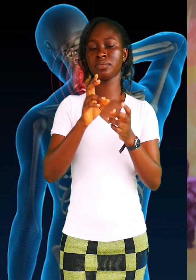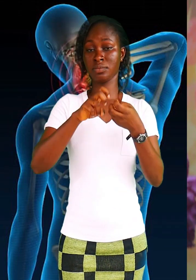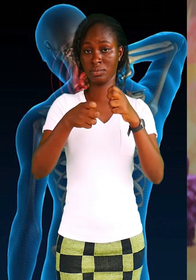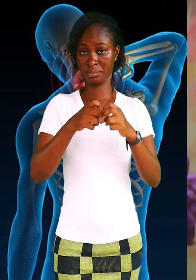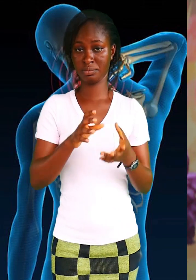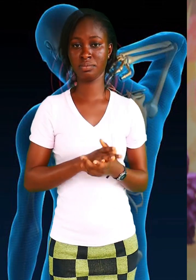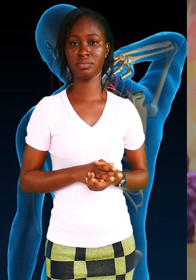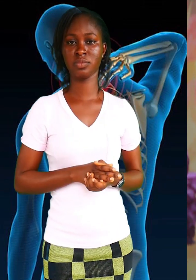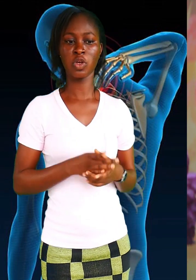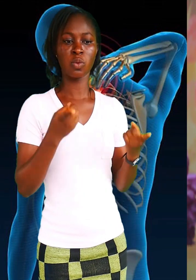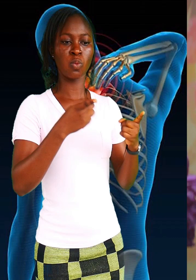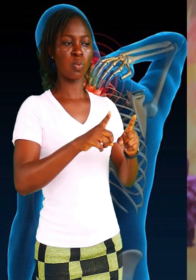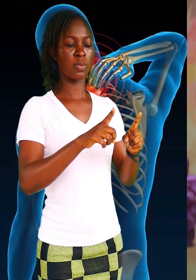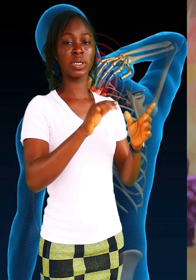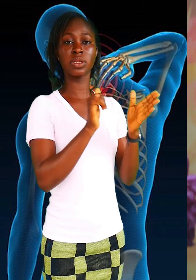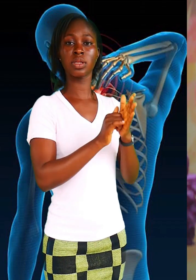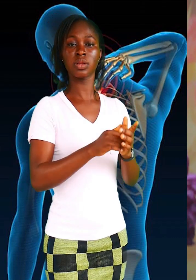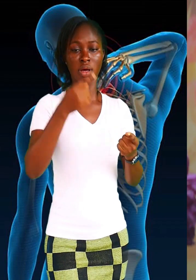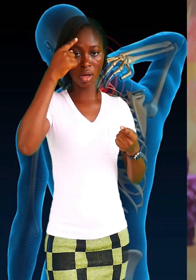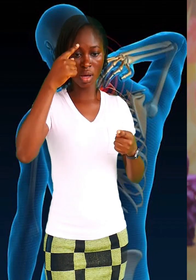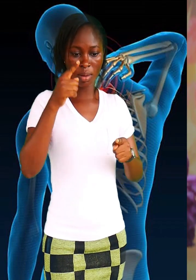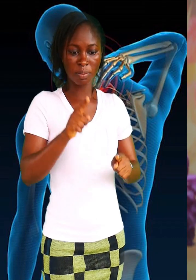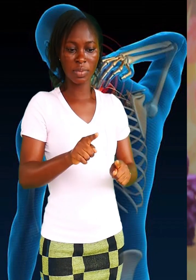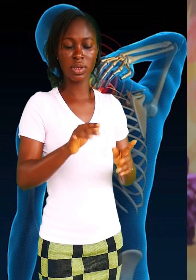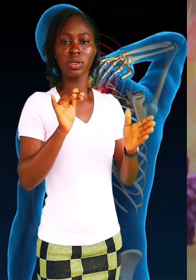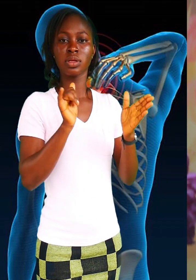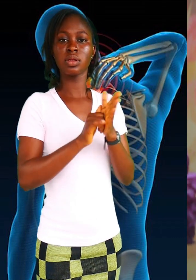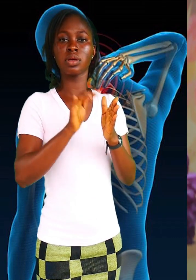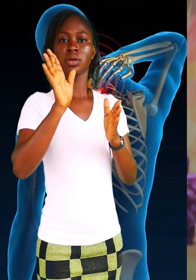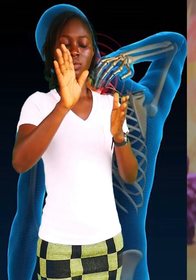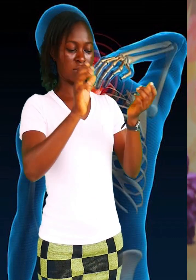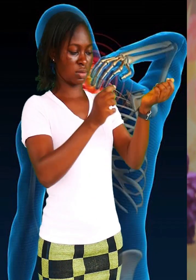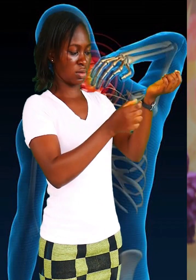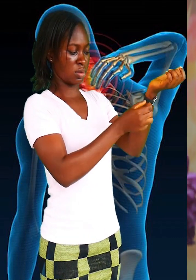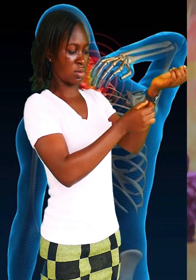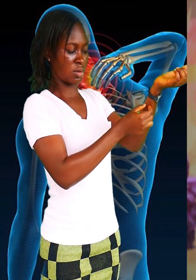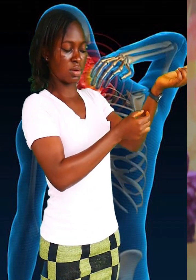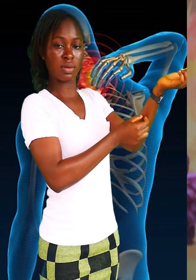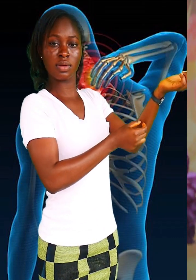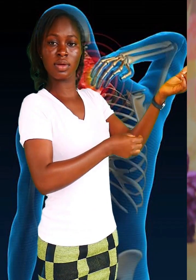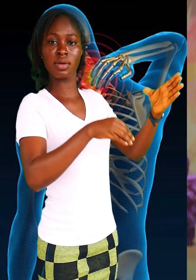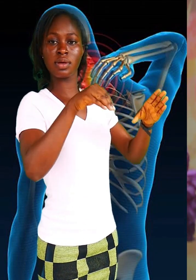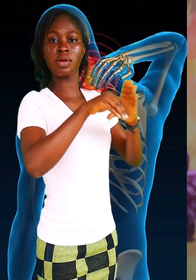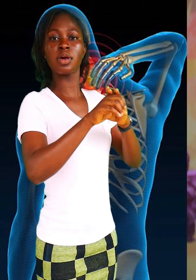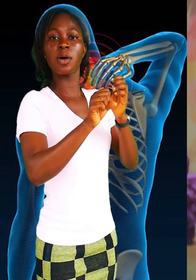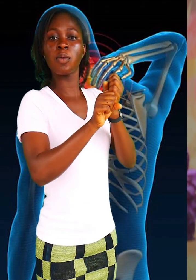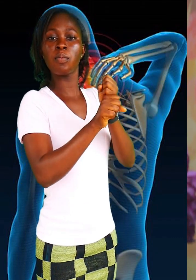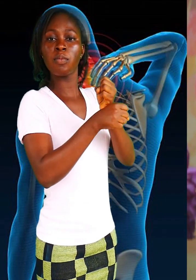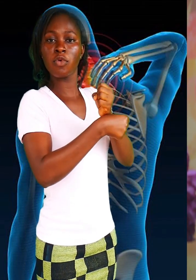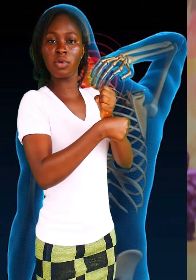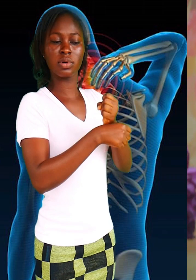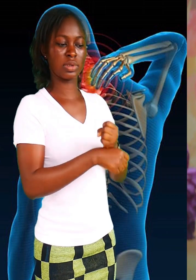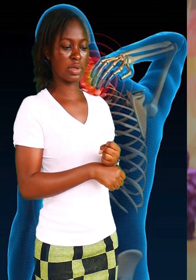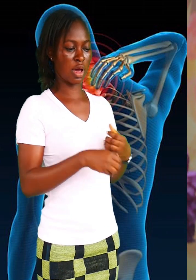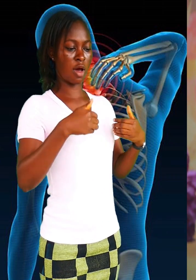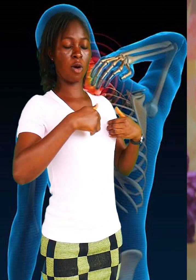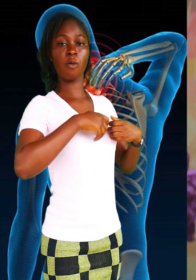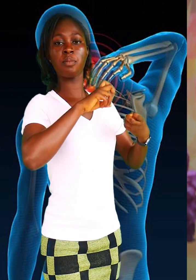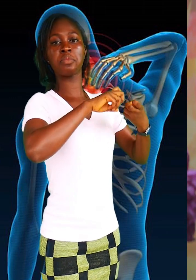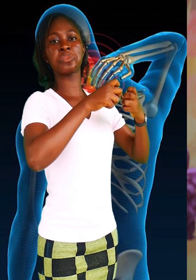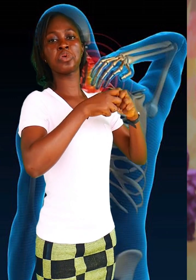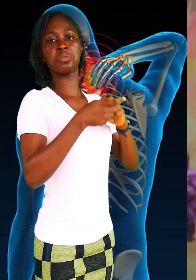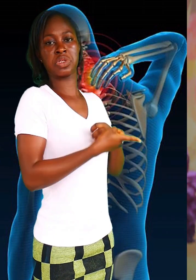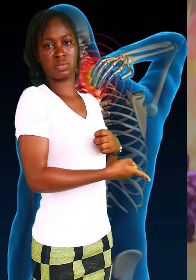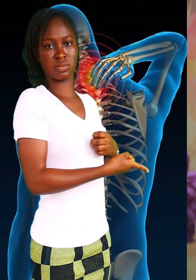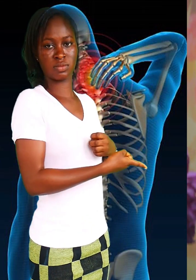sa entini we no entini we ho ba kire no se kase no to pa so pe entini we ho ba kire no